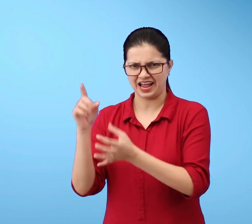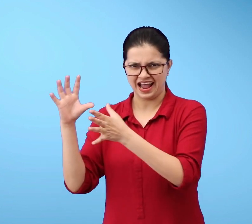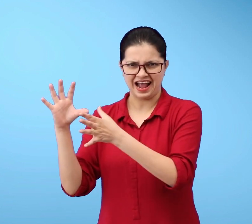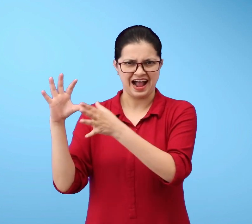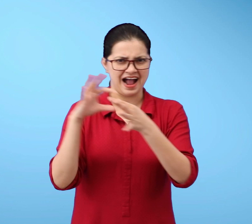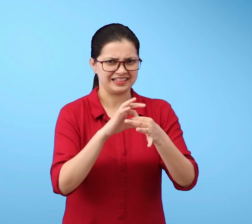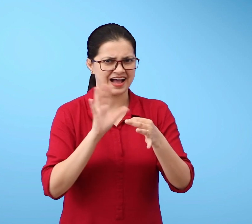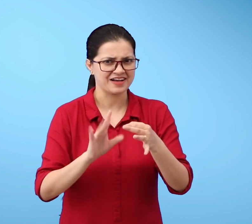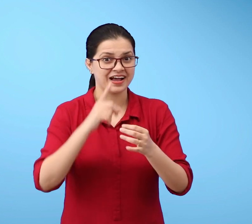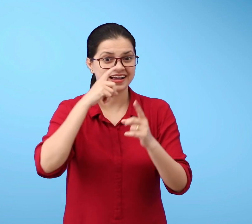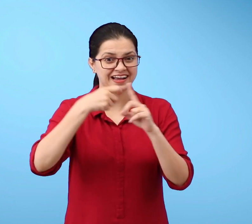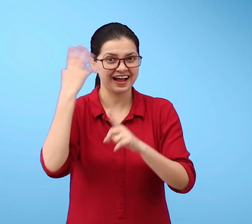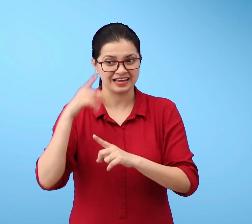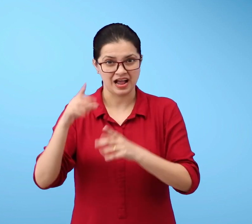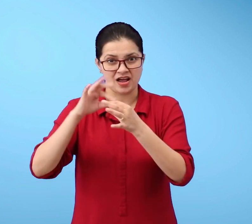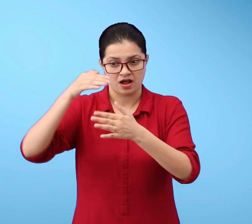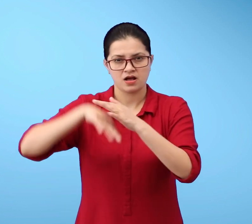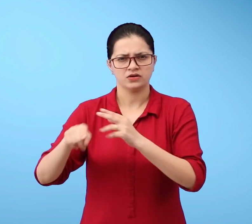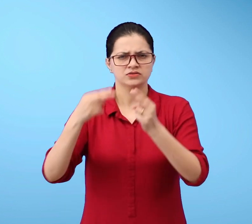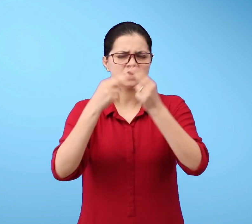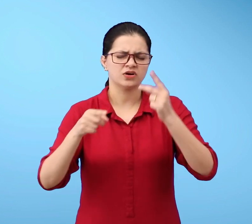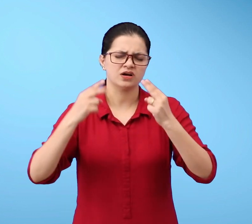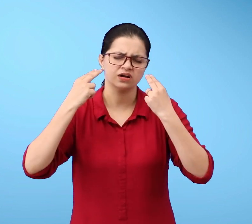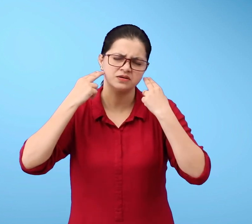There's a famous story about the Buddha.